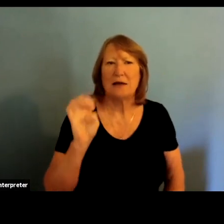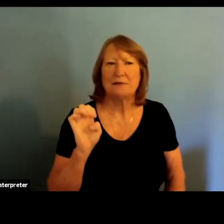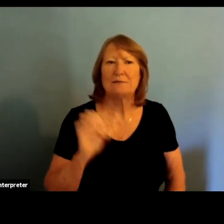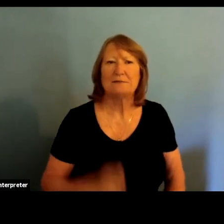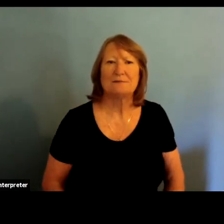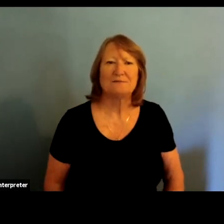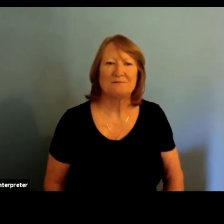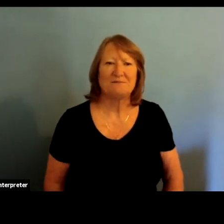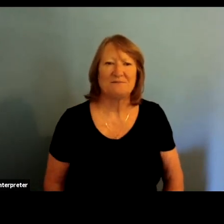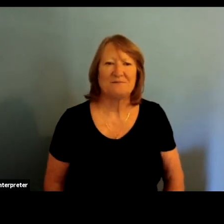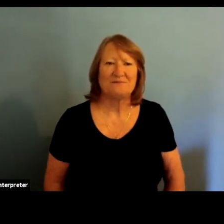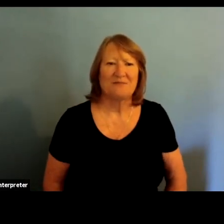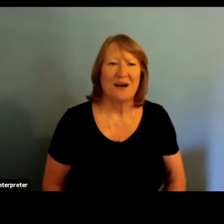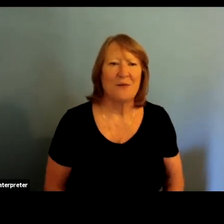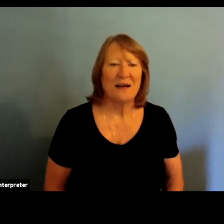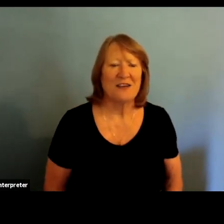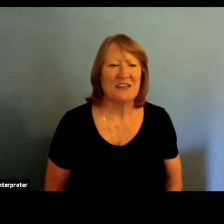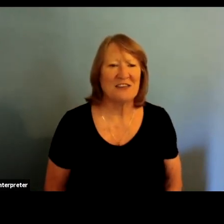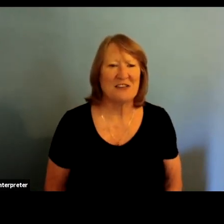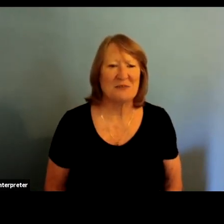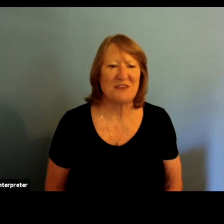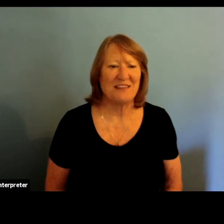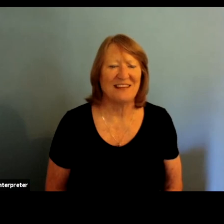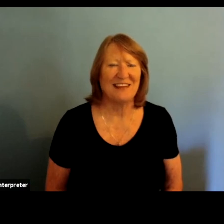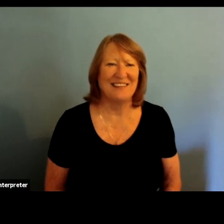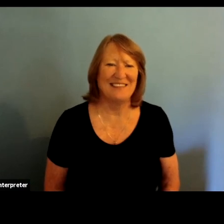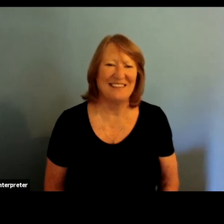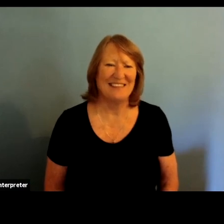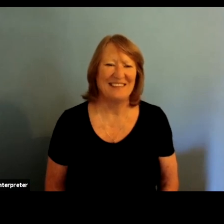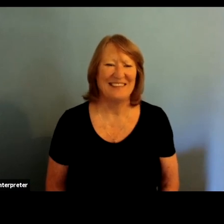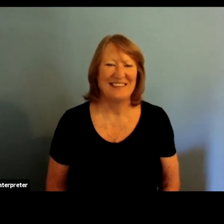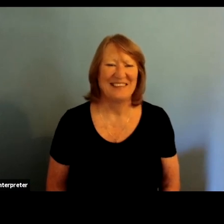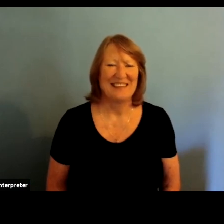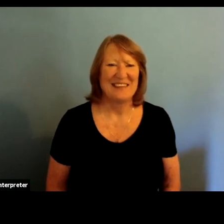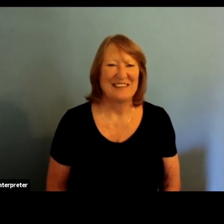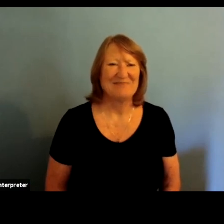And Jocelyn. Oh my gosh, it sounds like so much fun.